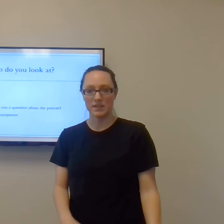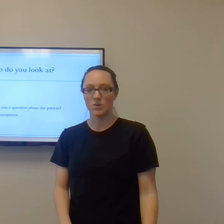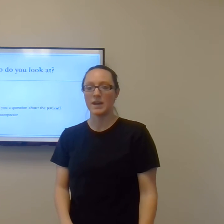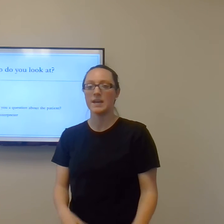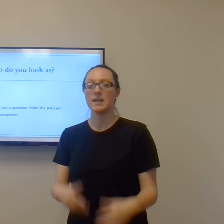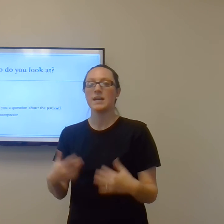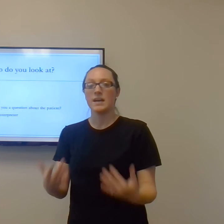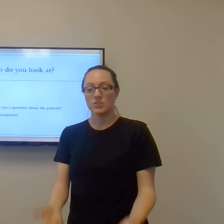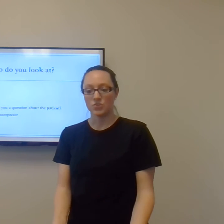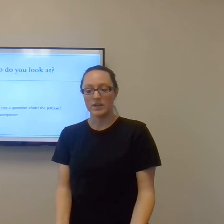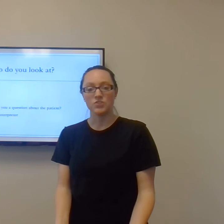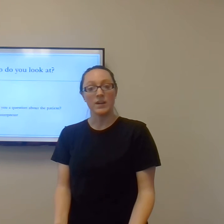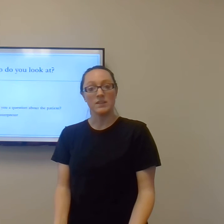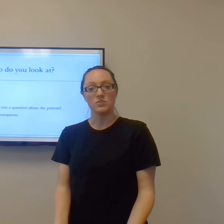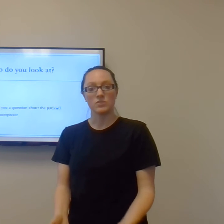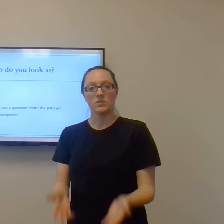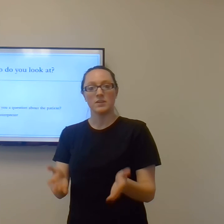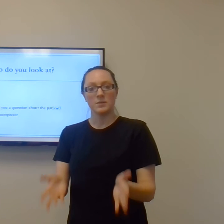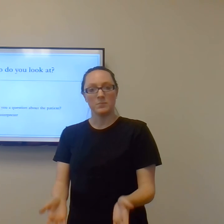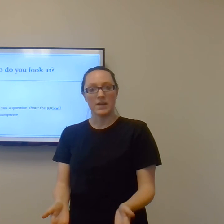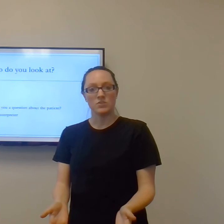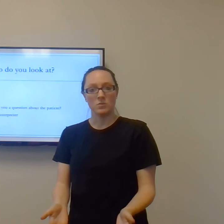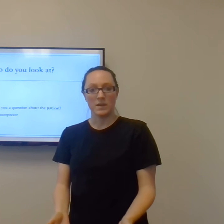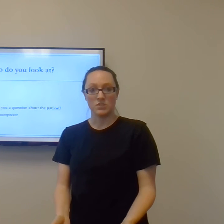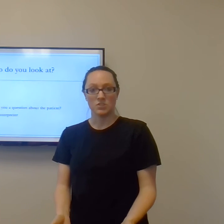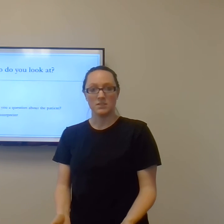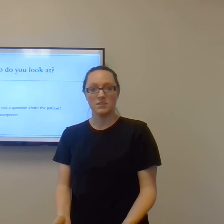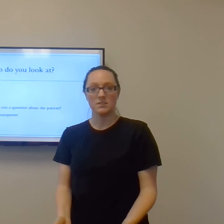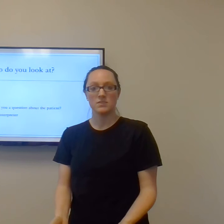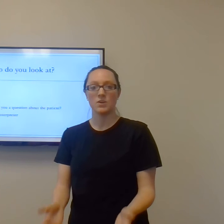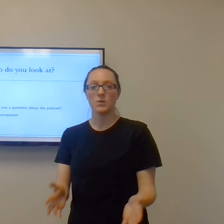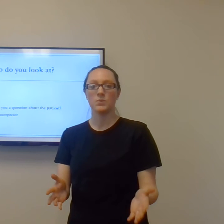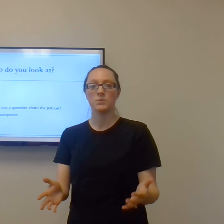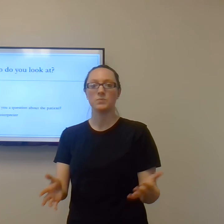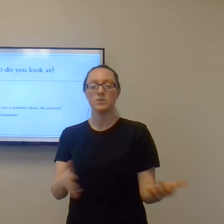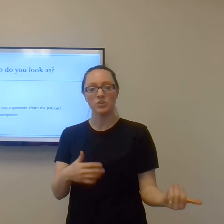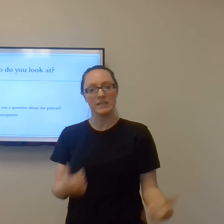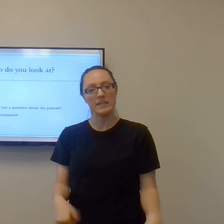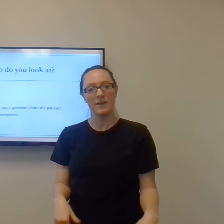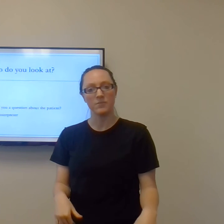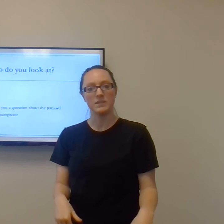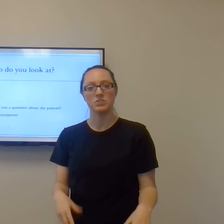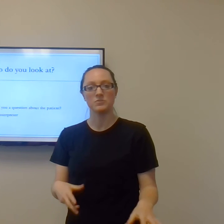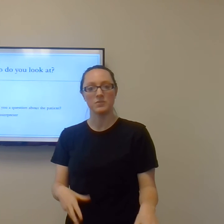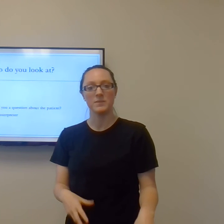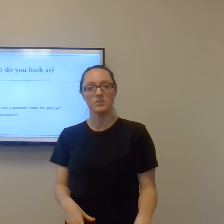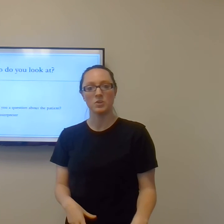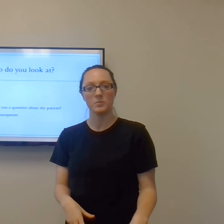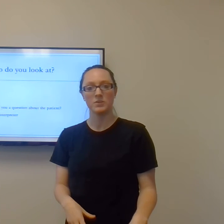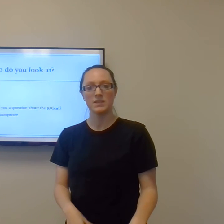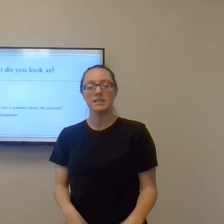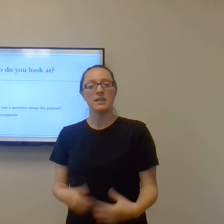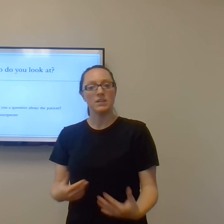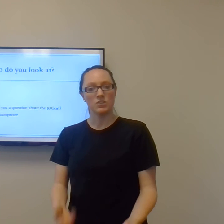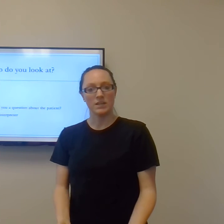say okay and direct your answer back to the patient. So you're getting affirmation from the interpreter and you're acting